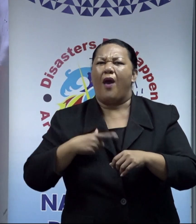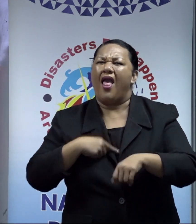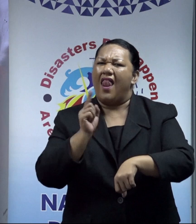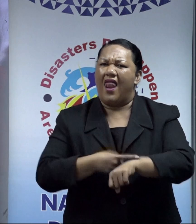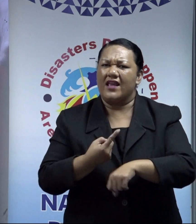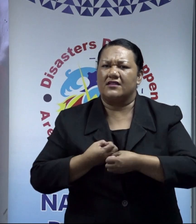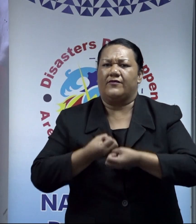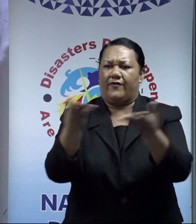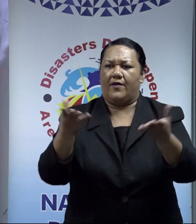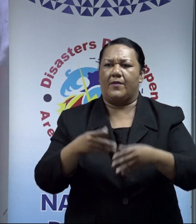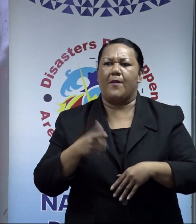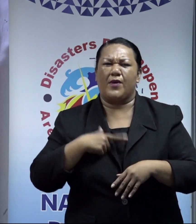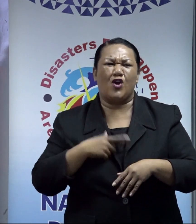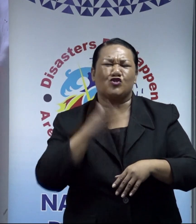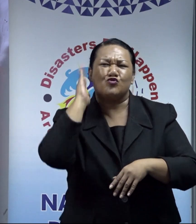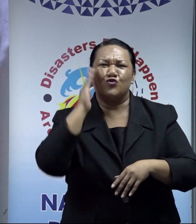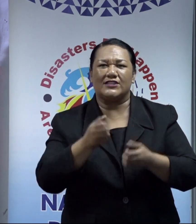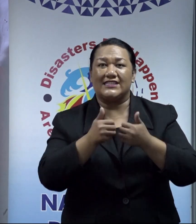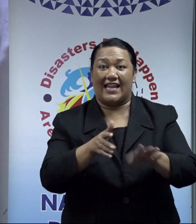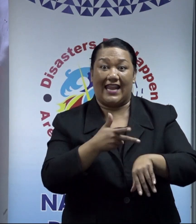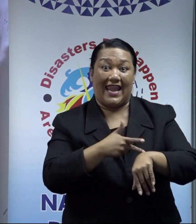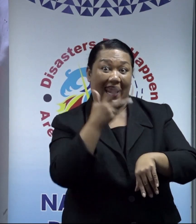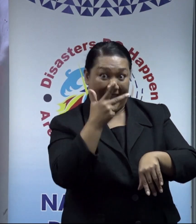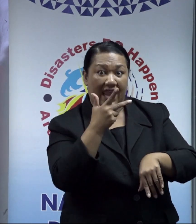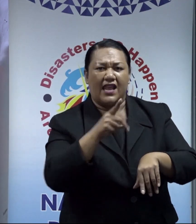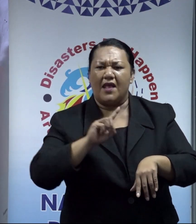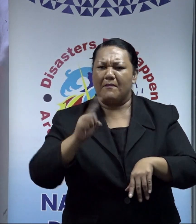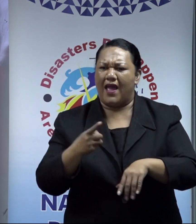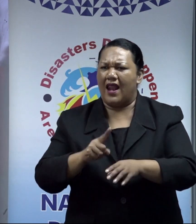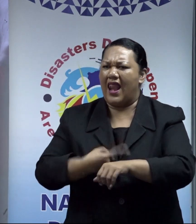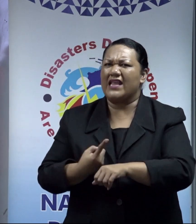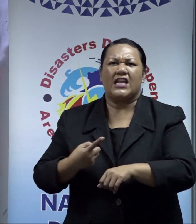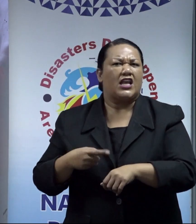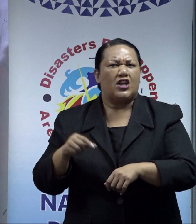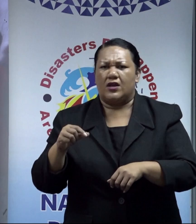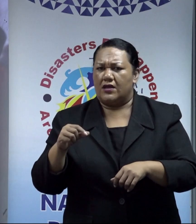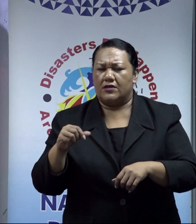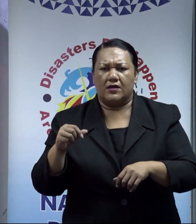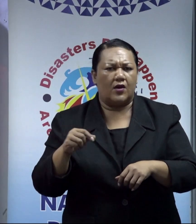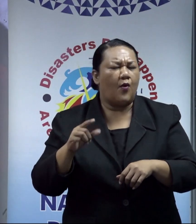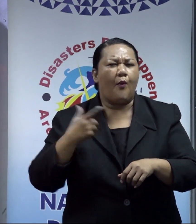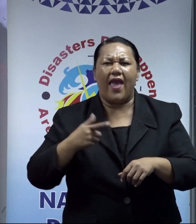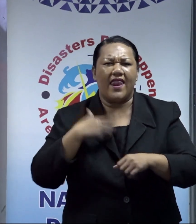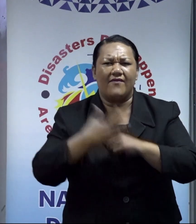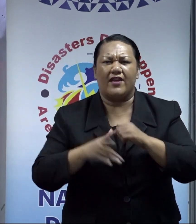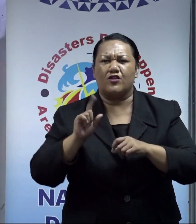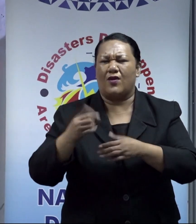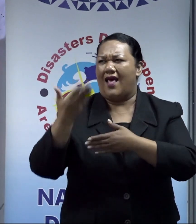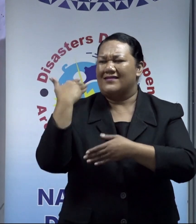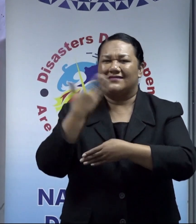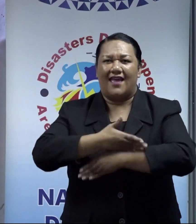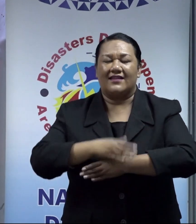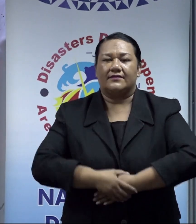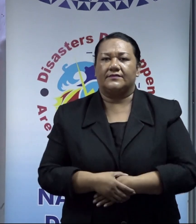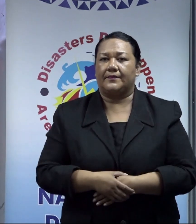Because I understand school starts at 8. Was there any discussion to do with maybe last night or early this morning? Thank you. For us to